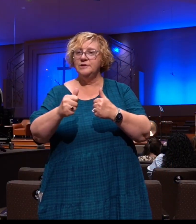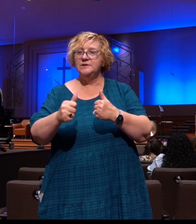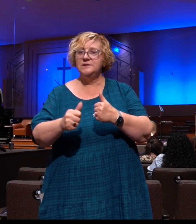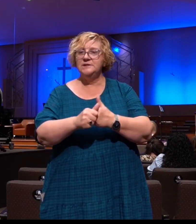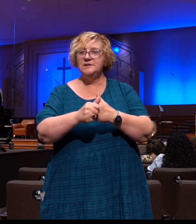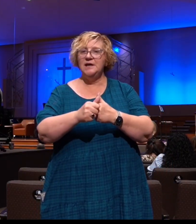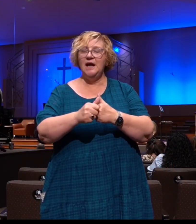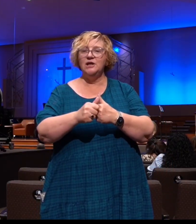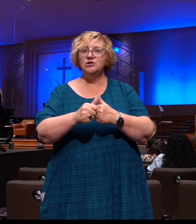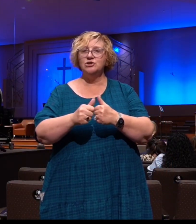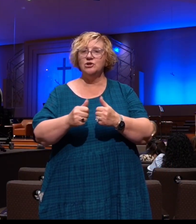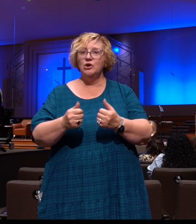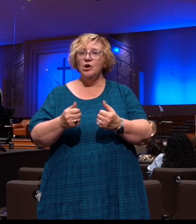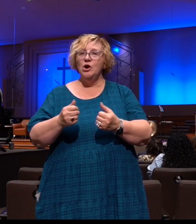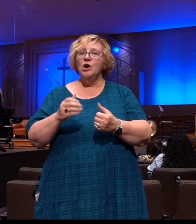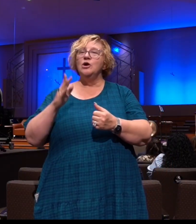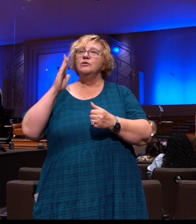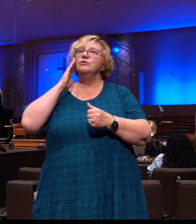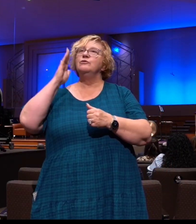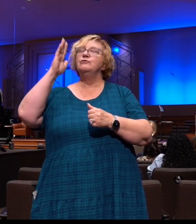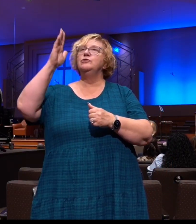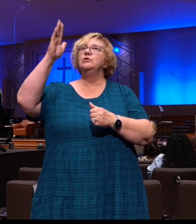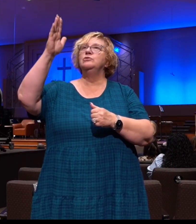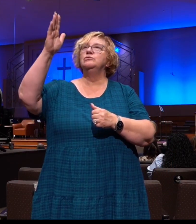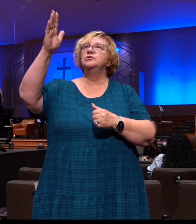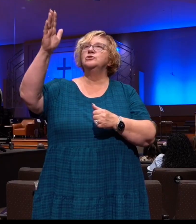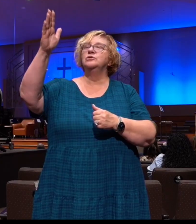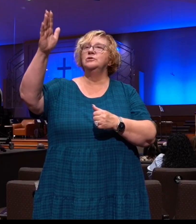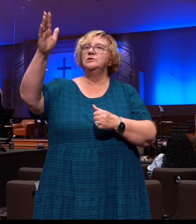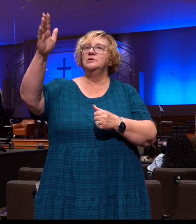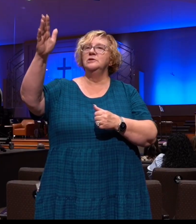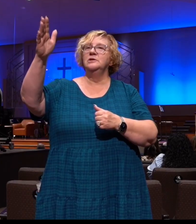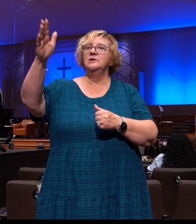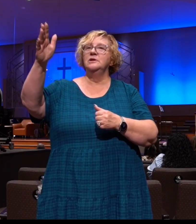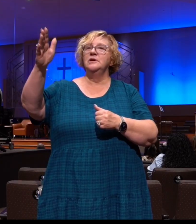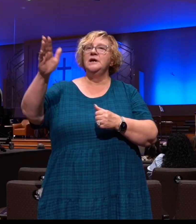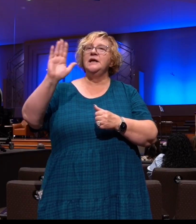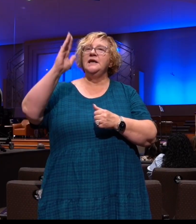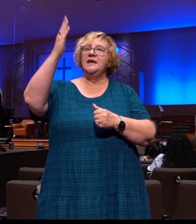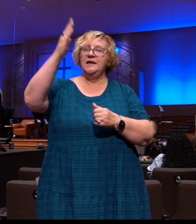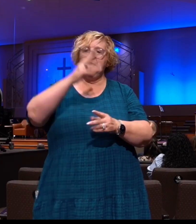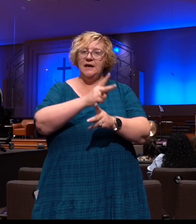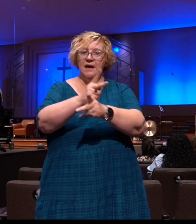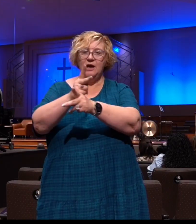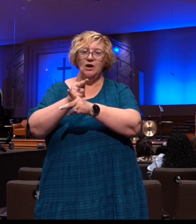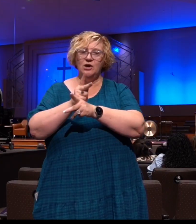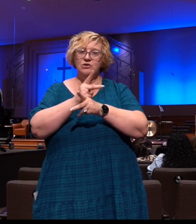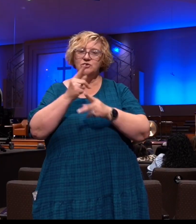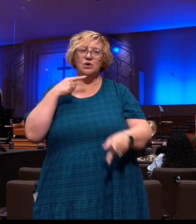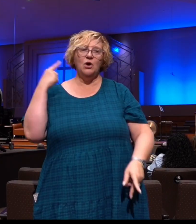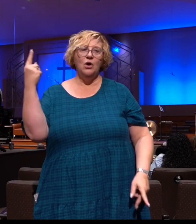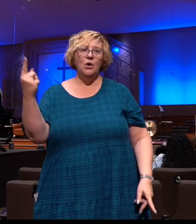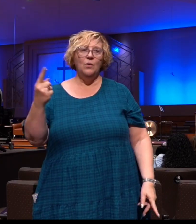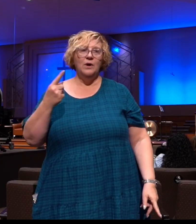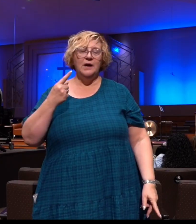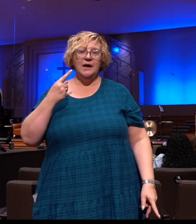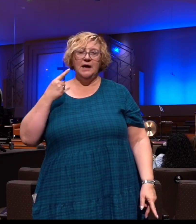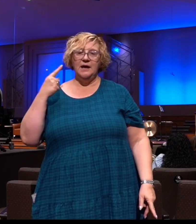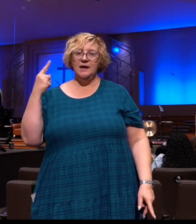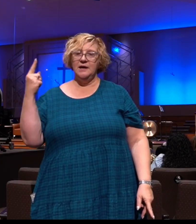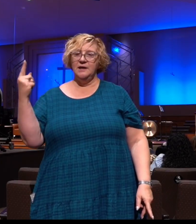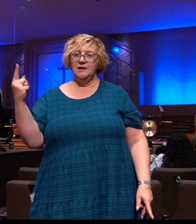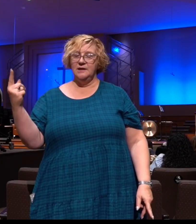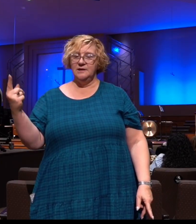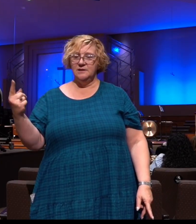ends. He sees beyond the dangers of this